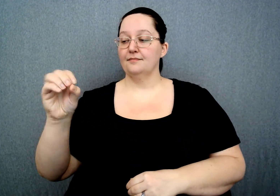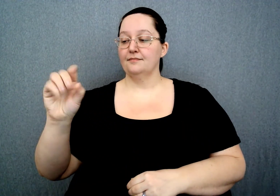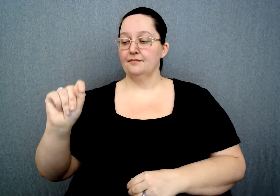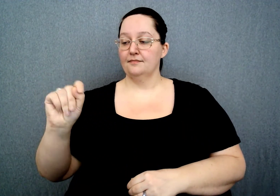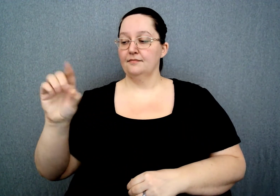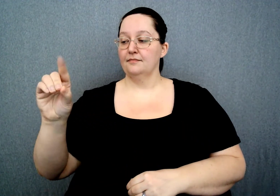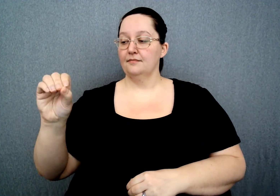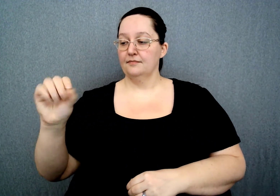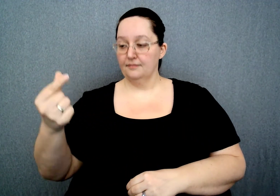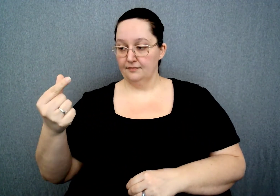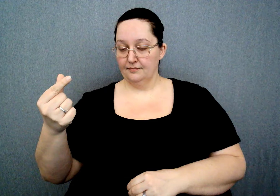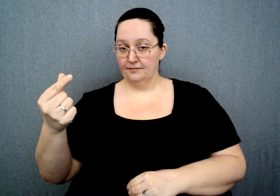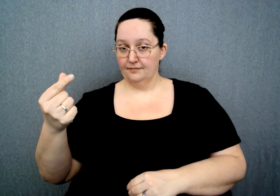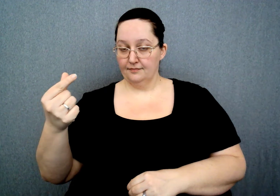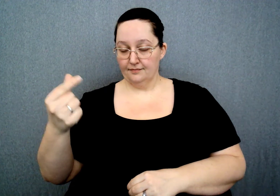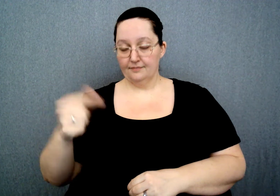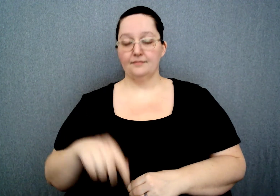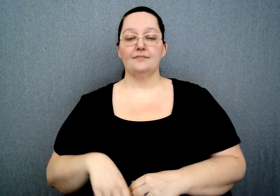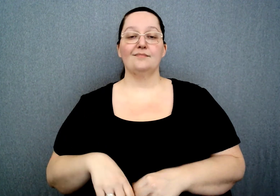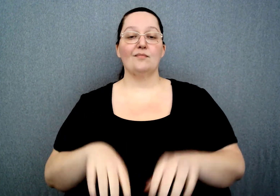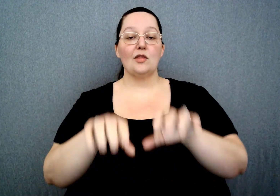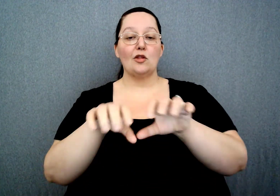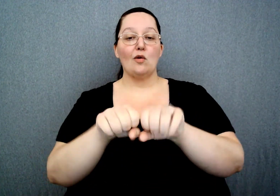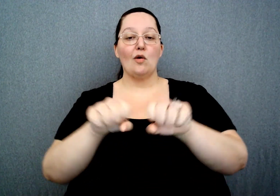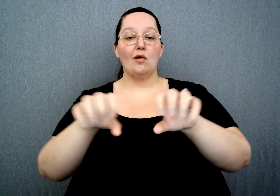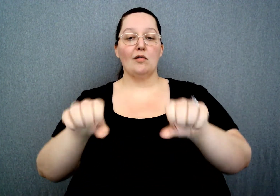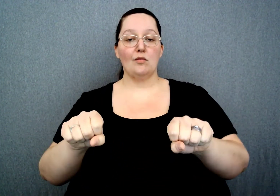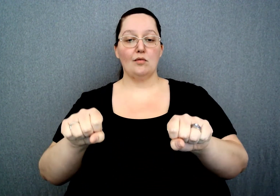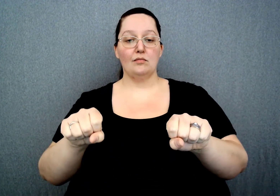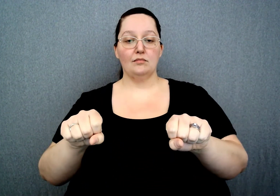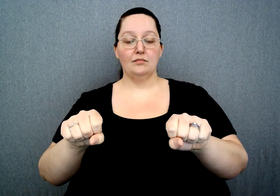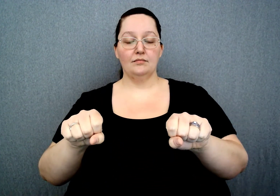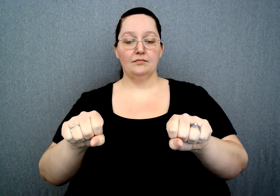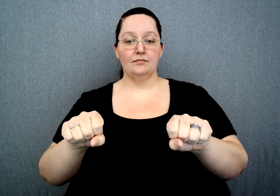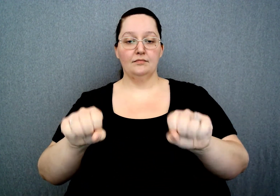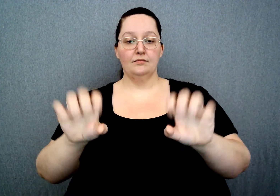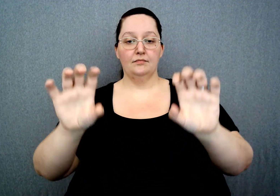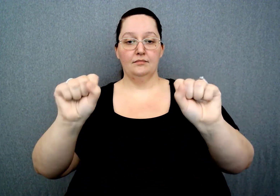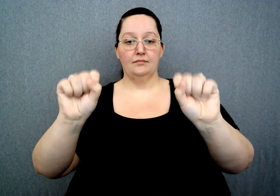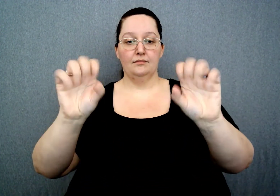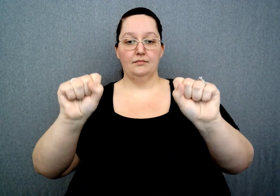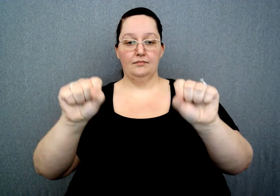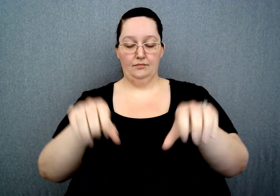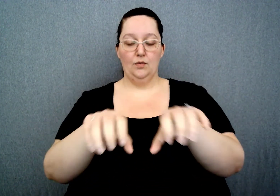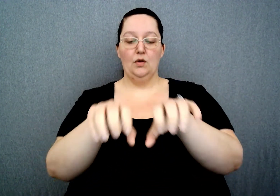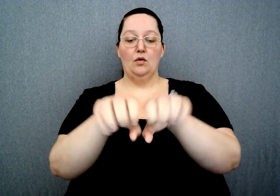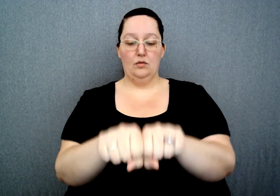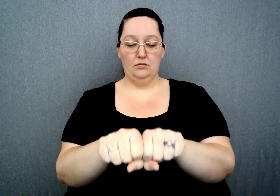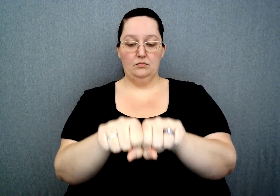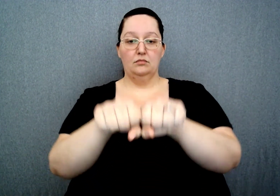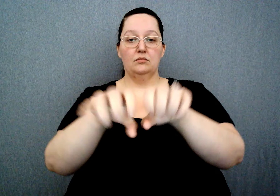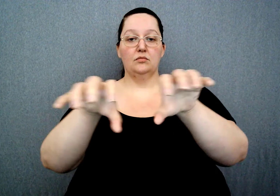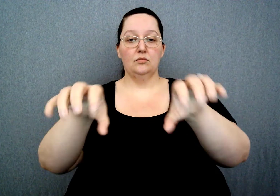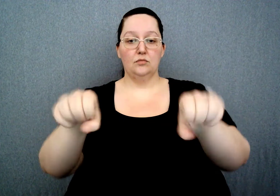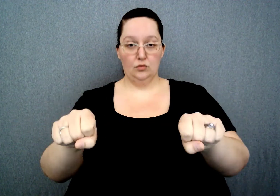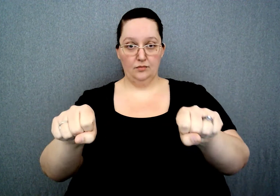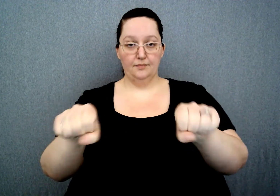48. Hot dog. You're going to squeeze twice. Squeeze, squeeze, like with milk or with orange.